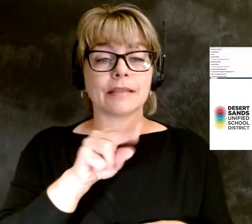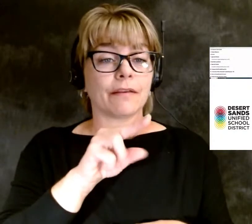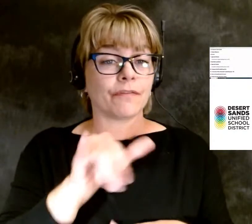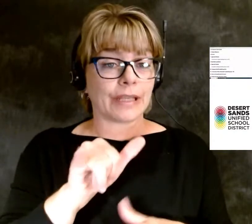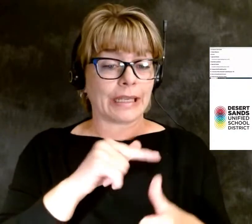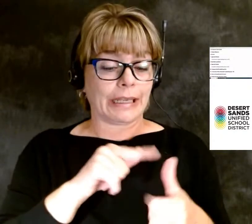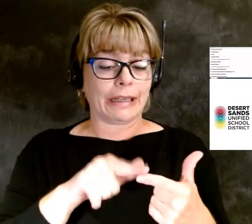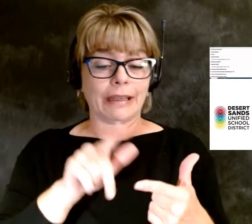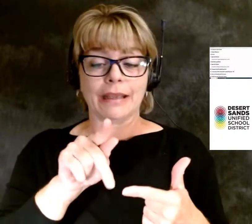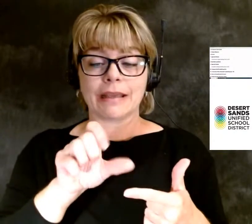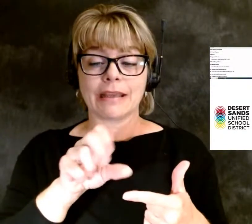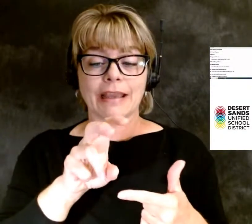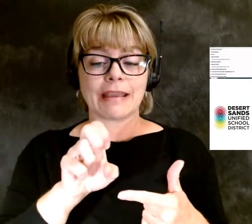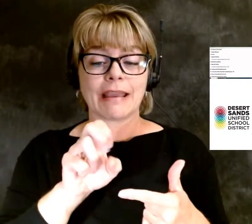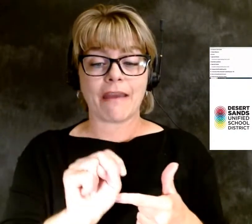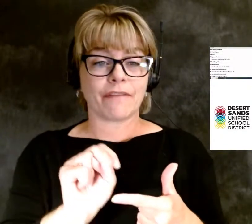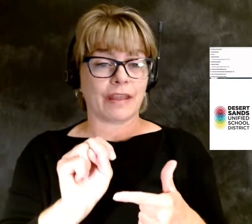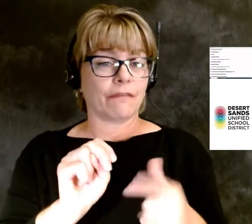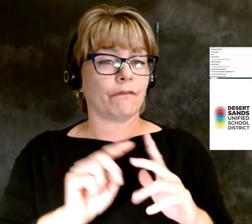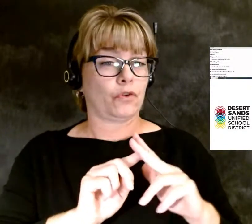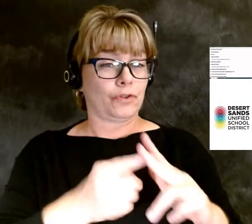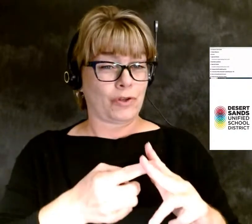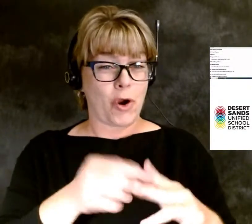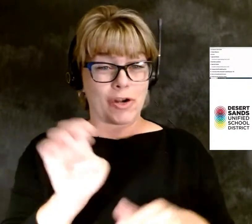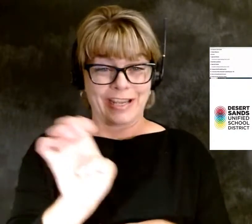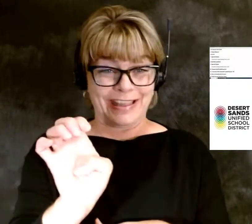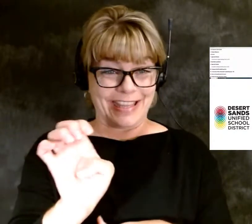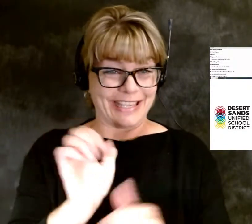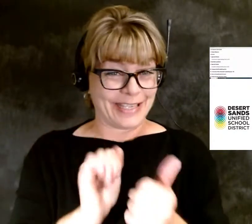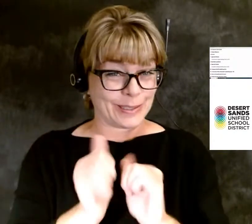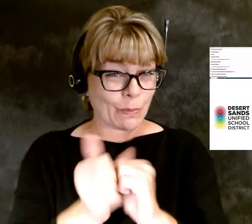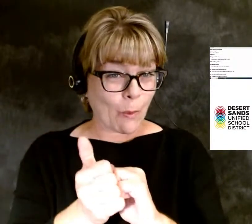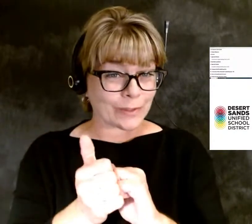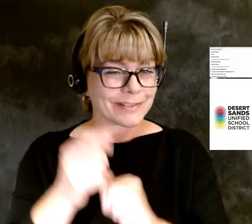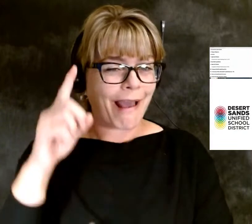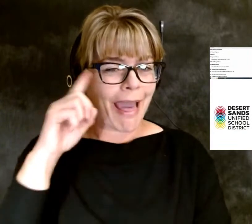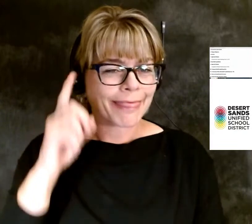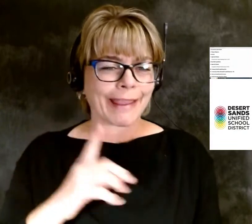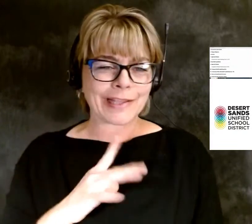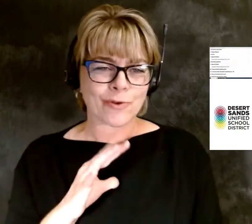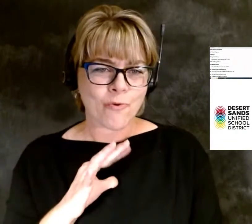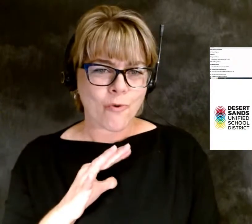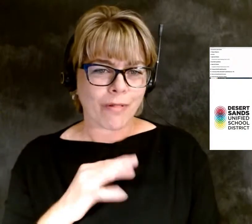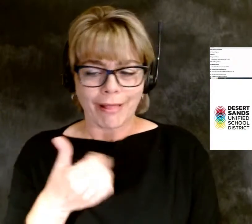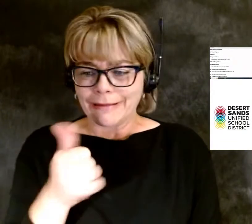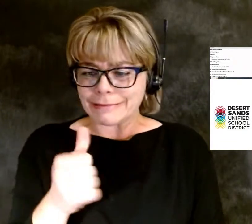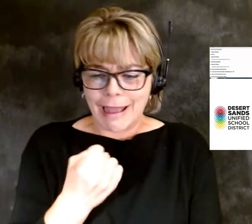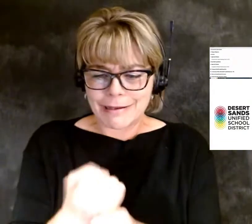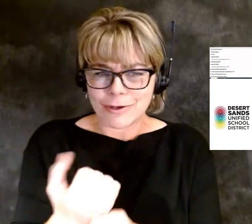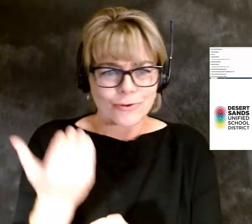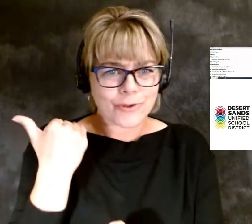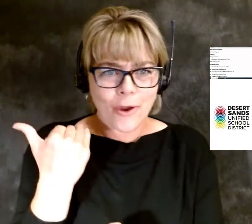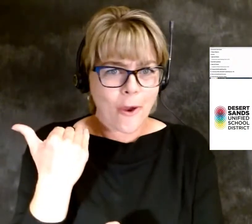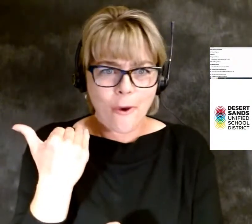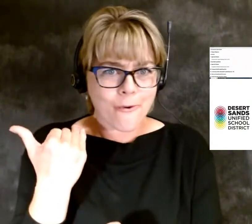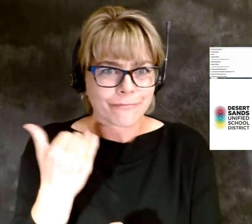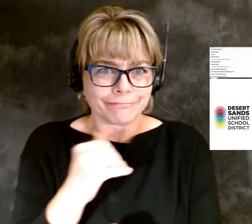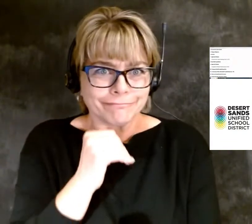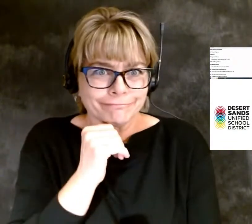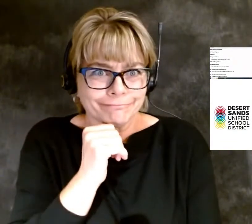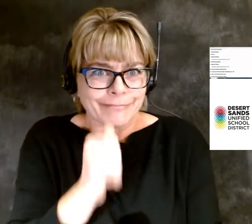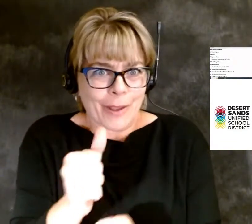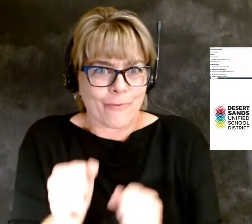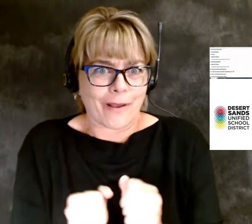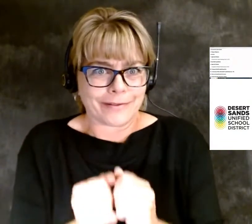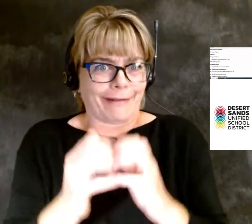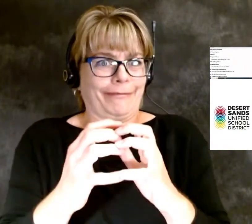the esports. I think that's so cool. You know, 10 years ago, that didn't even exist, right? So I think it's pretty neat